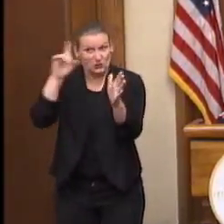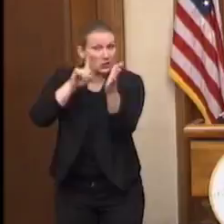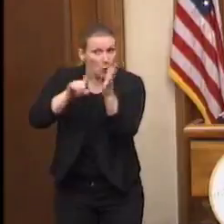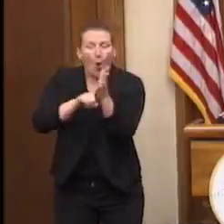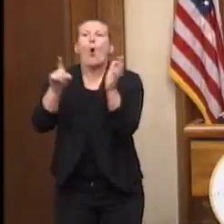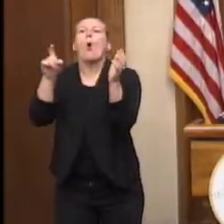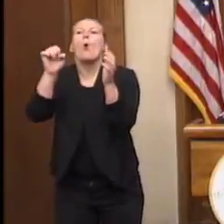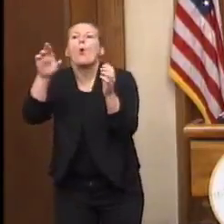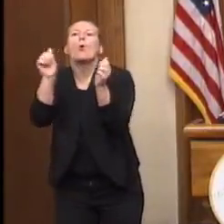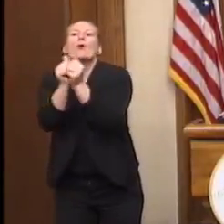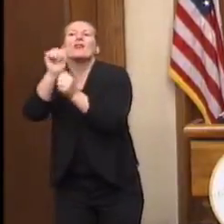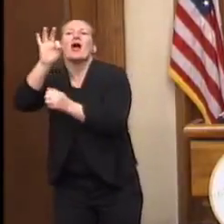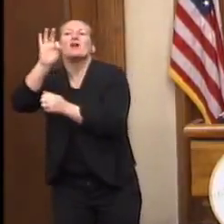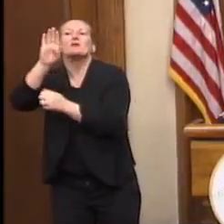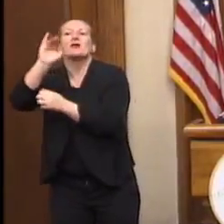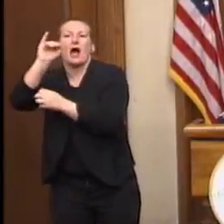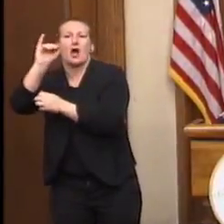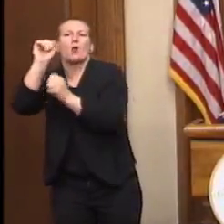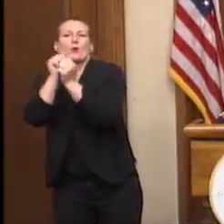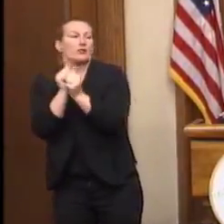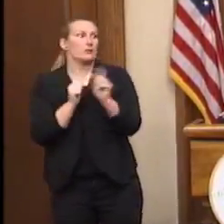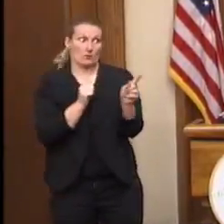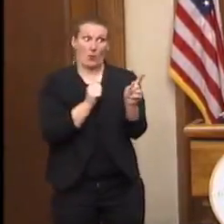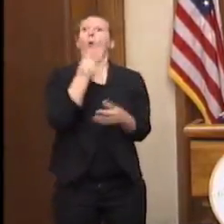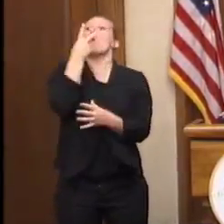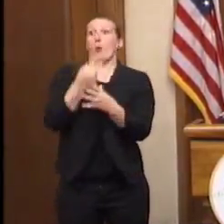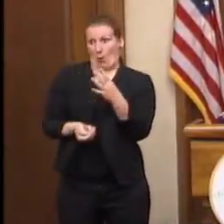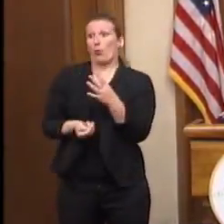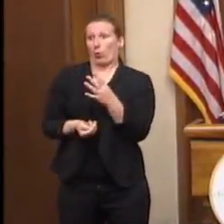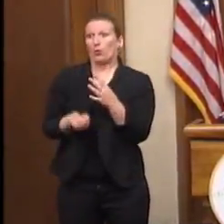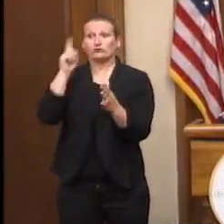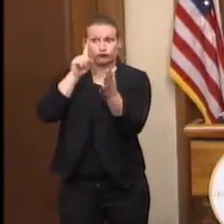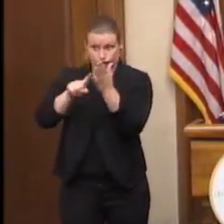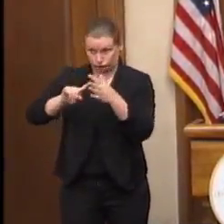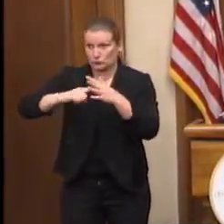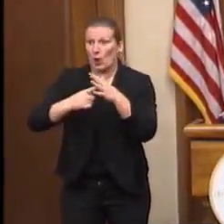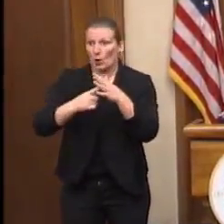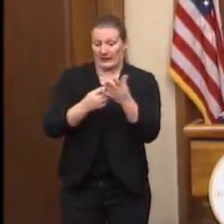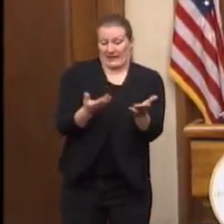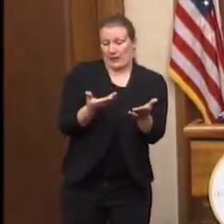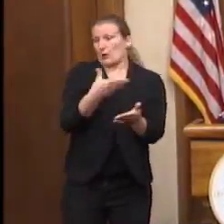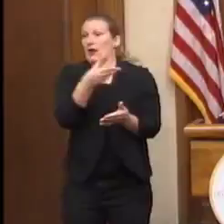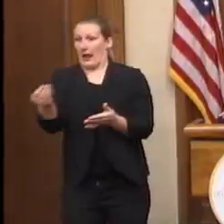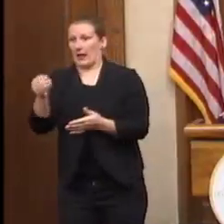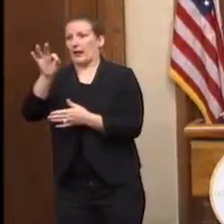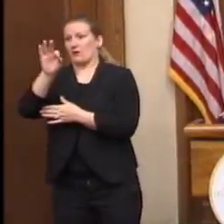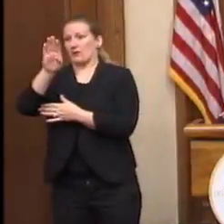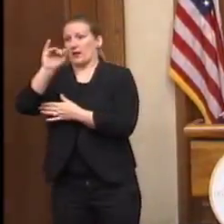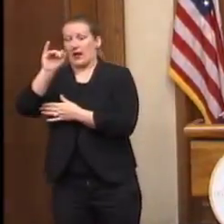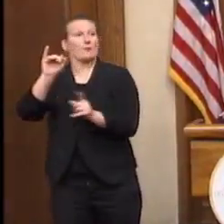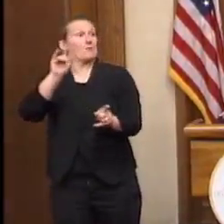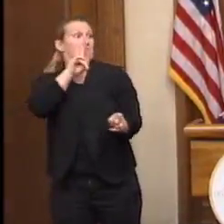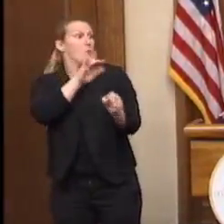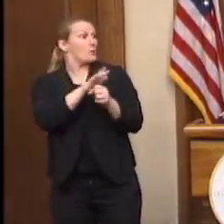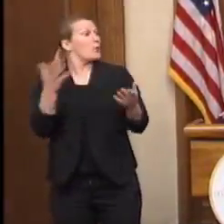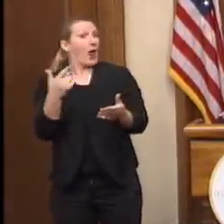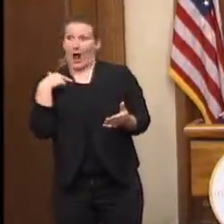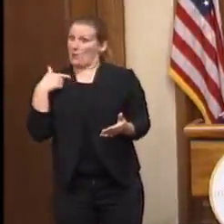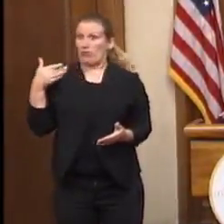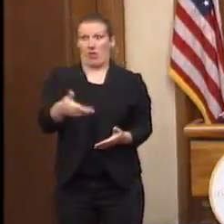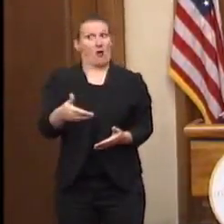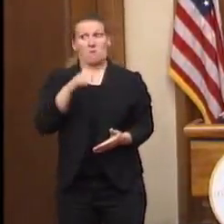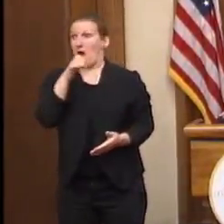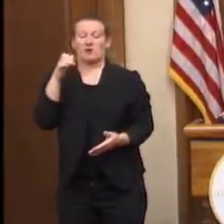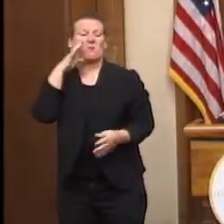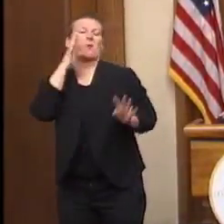the FBI? I understand it's under investigation with both, but what I'm sharing with you is that I will be there to make sure the process occurs